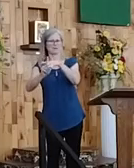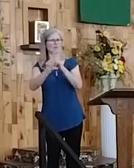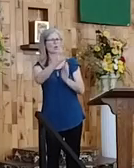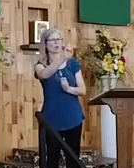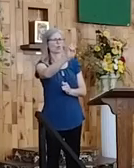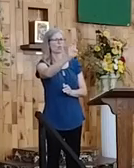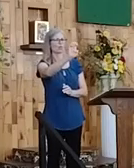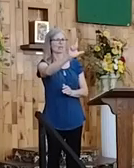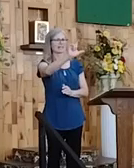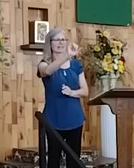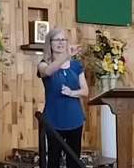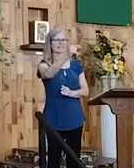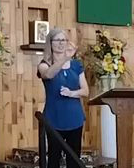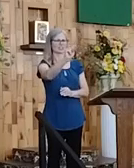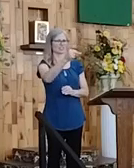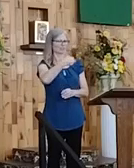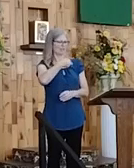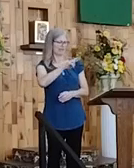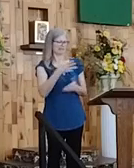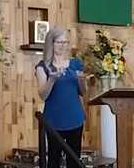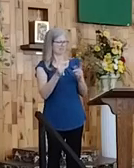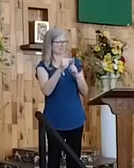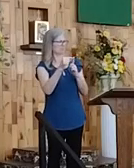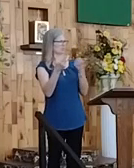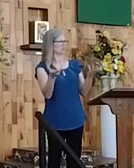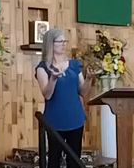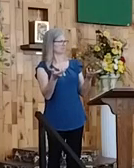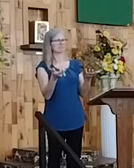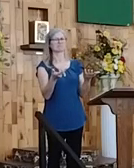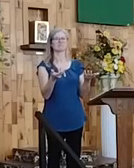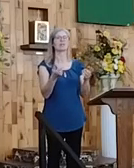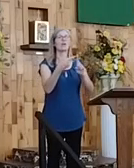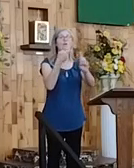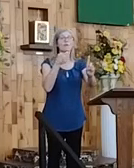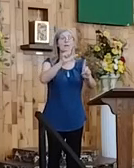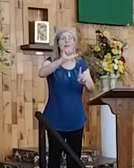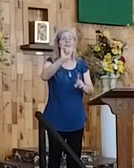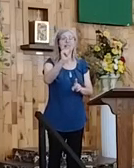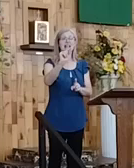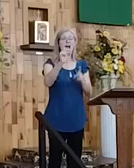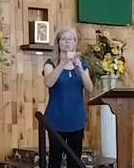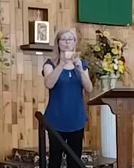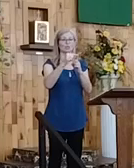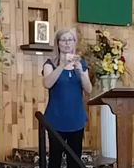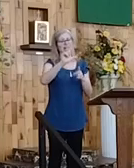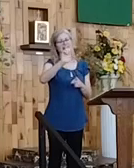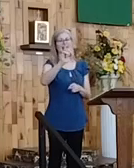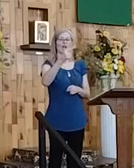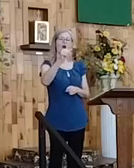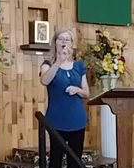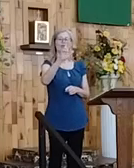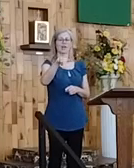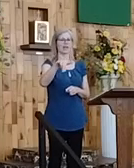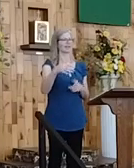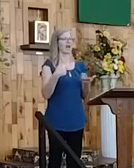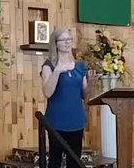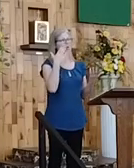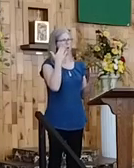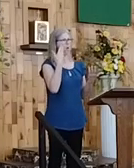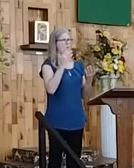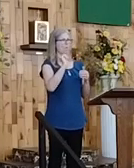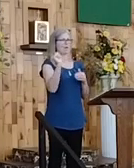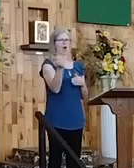that word, religion? Religion comes from a Latin word, ligare. I know we all